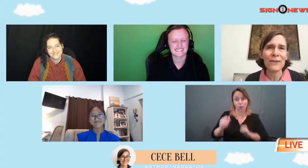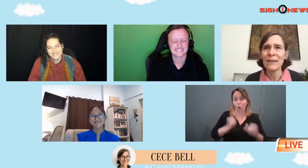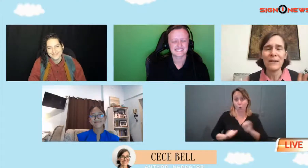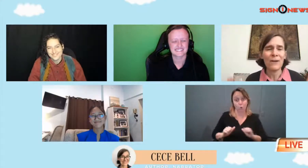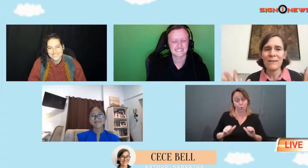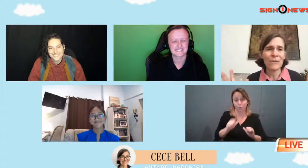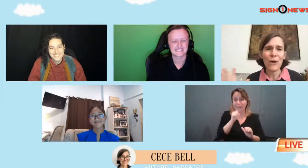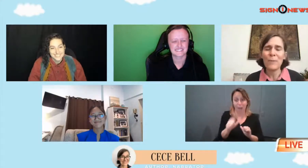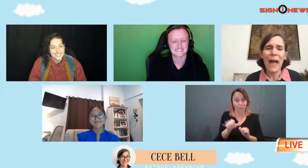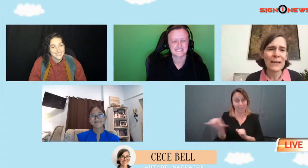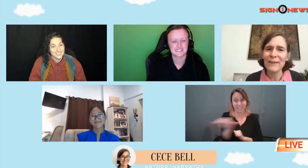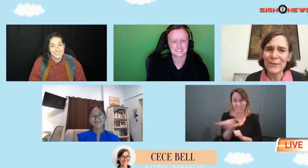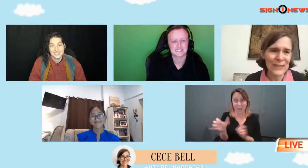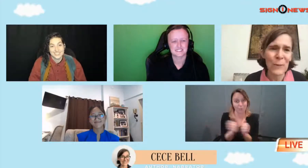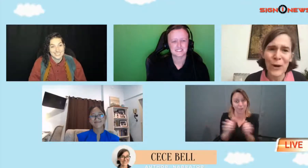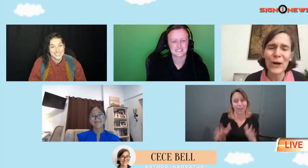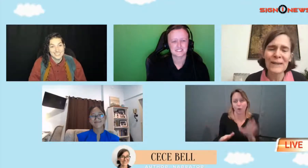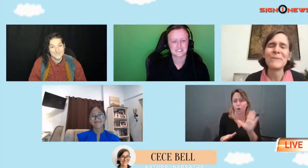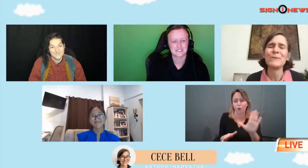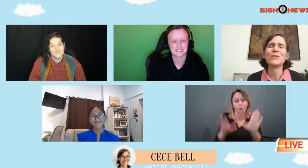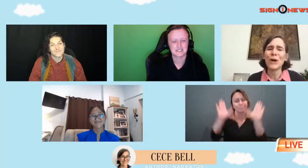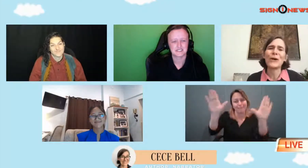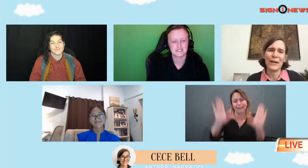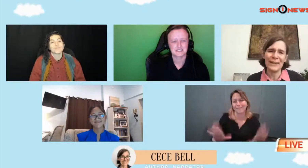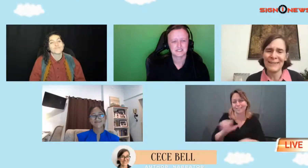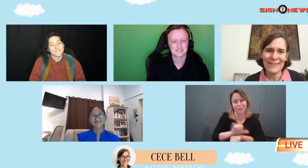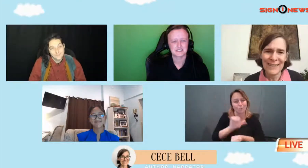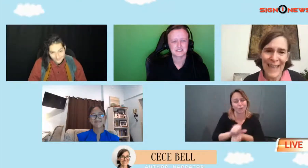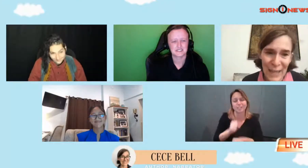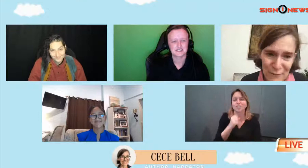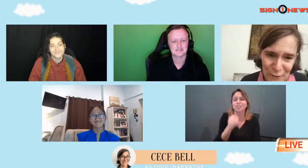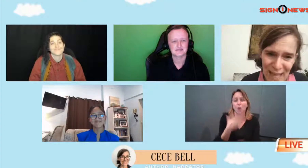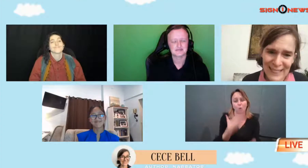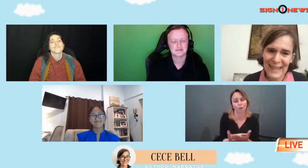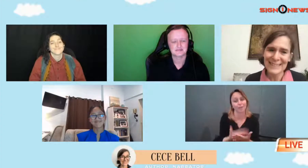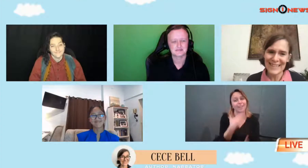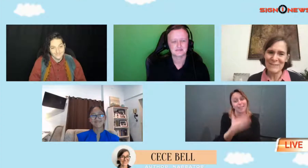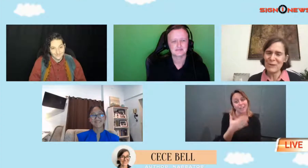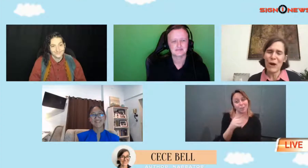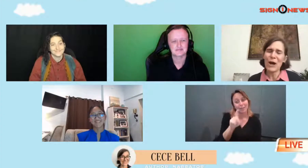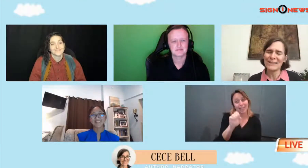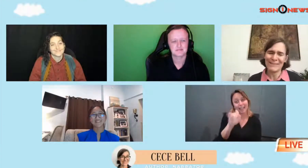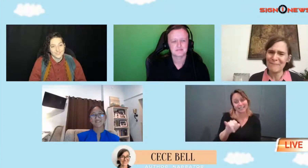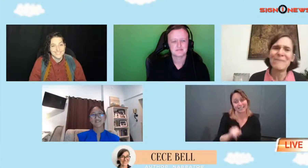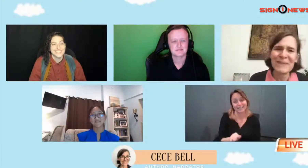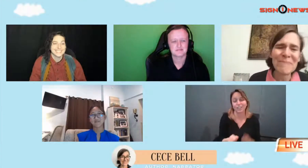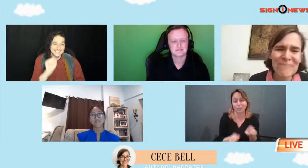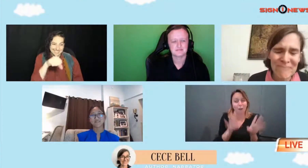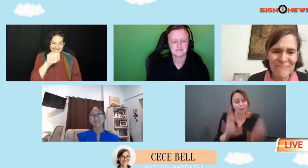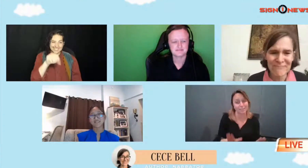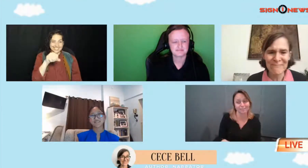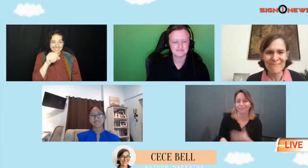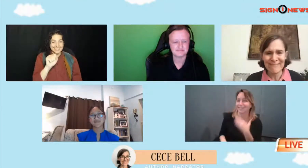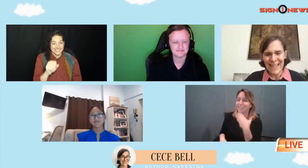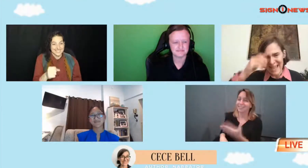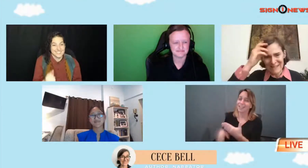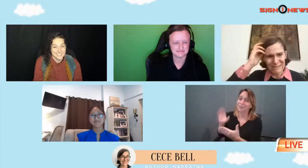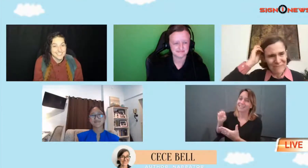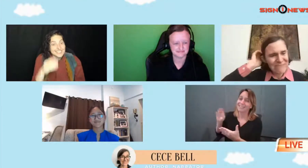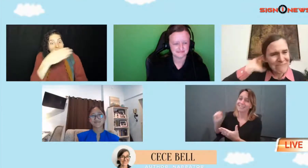without her magnificent work. It was so good. Thank you for that, Lexi. You're awesome. Thank you so much,